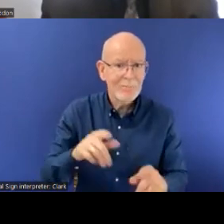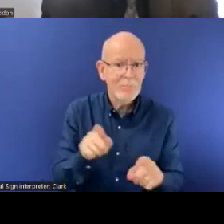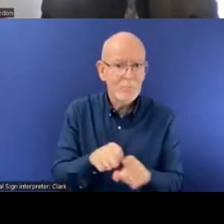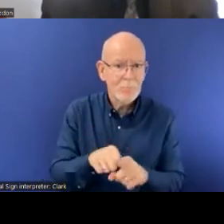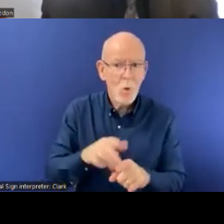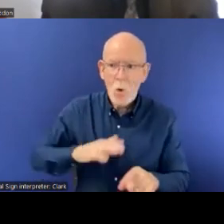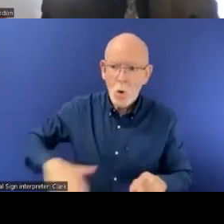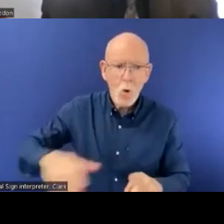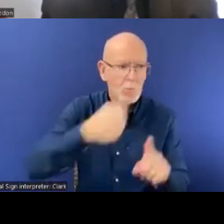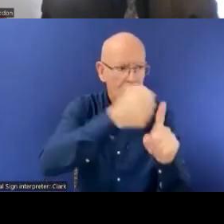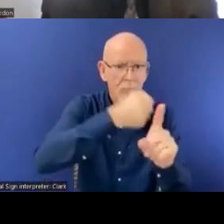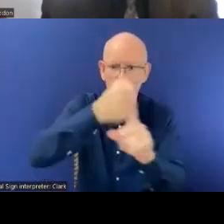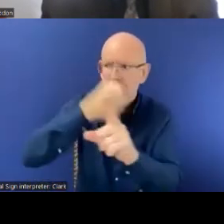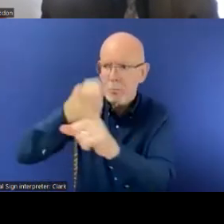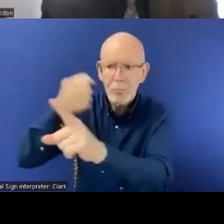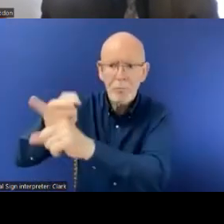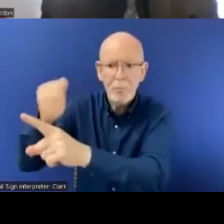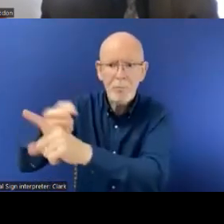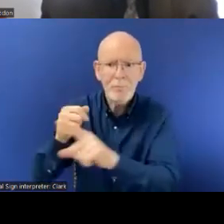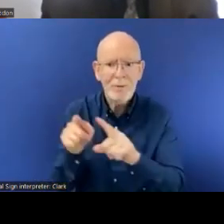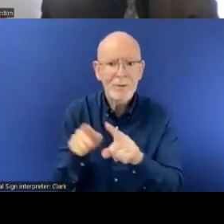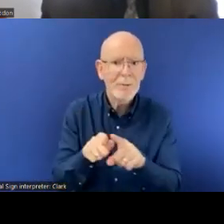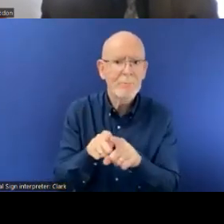a question for you.